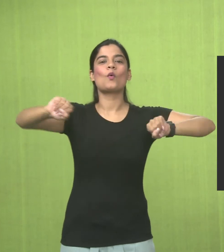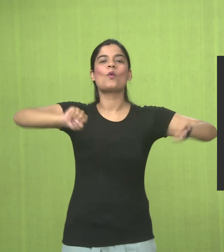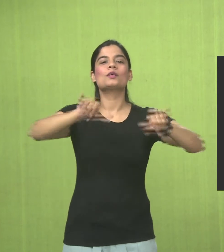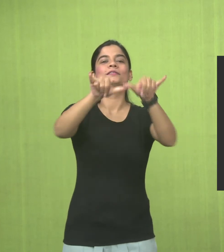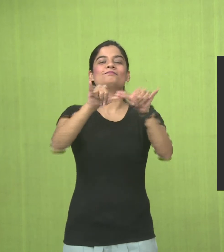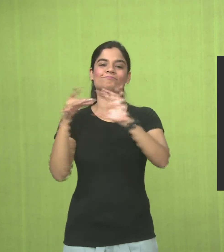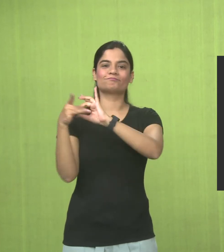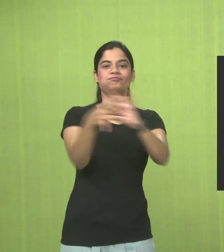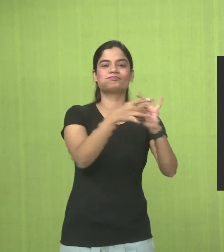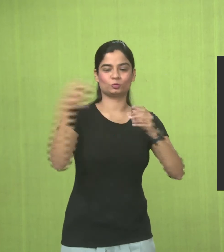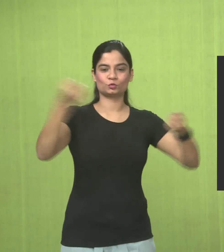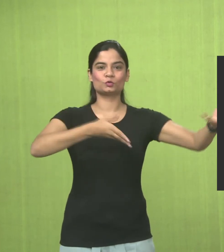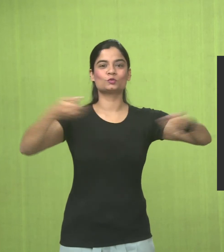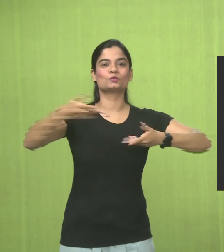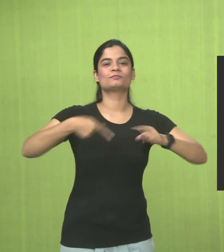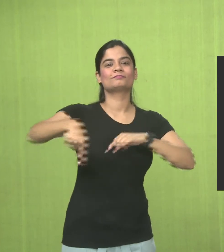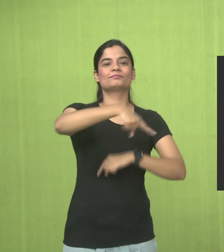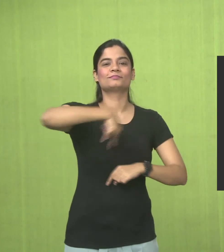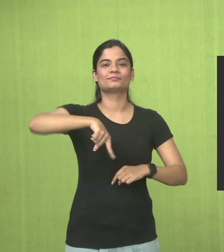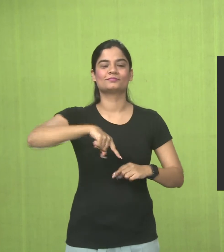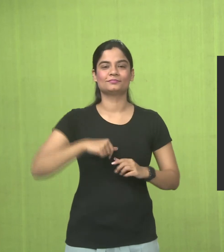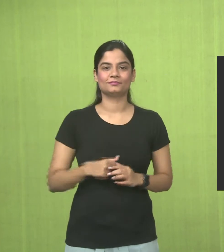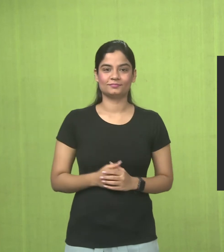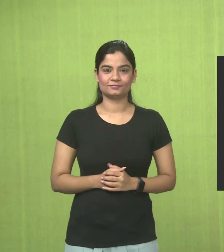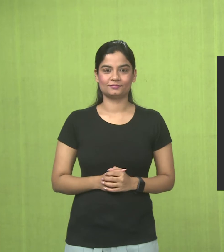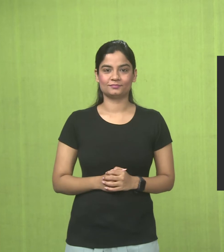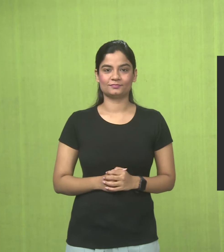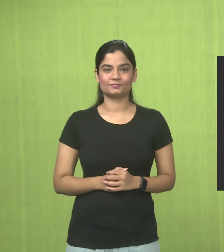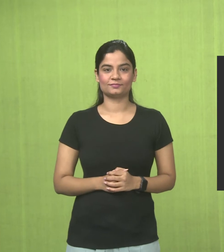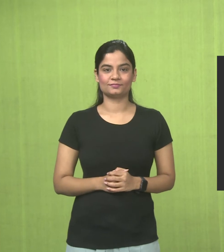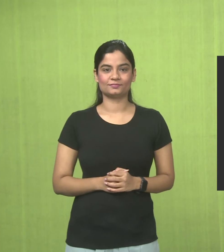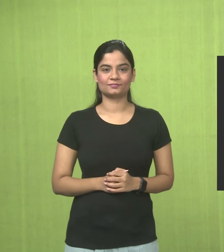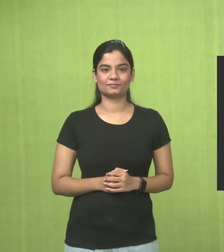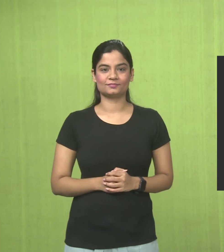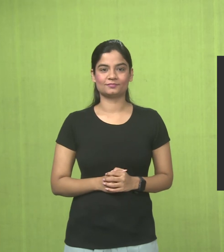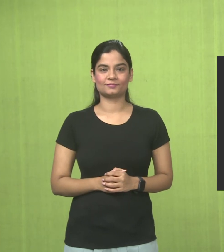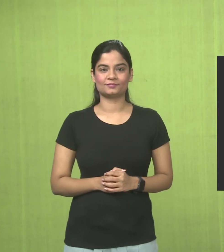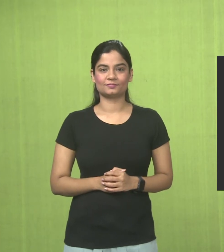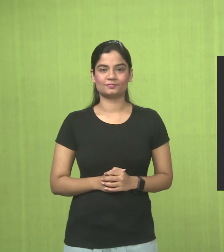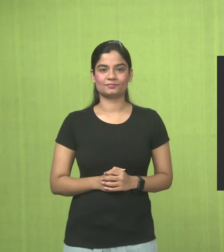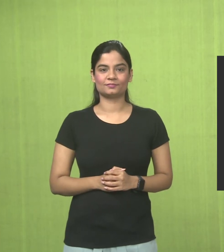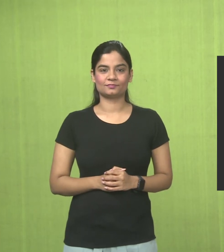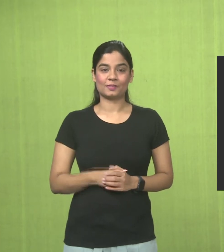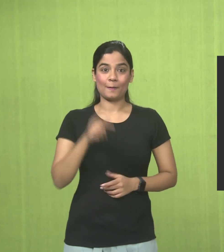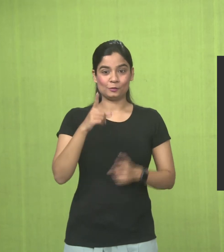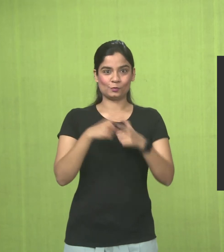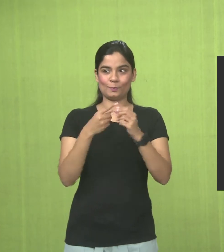fees. Another family member would help them, support them and pay for the other child's fees. How can we do that?